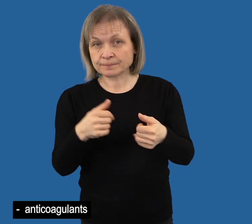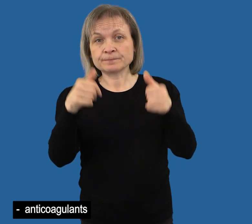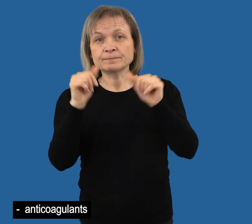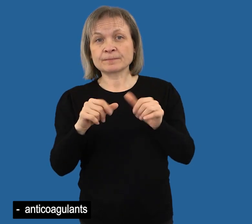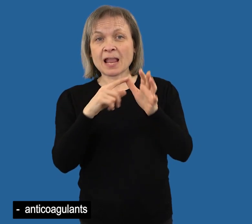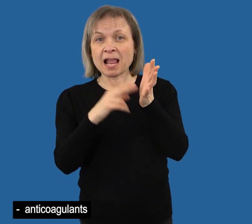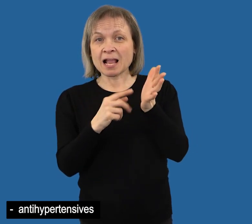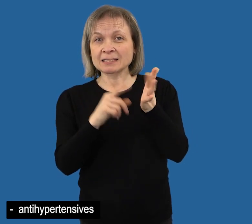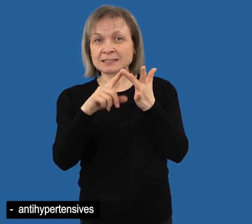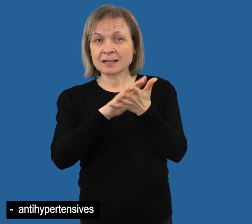anticoagulants,